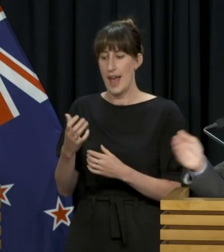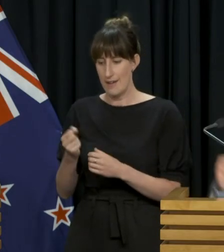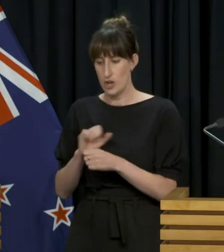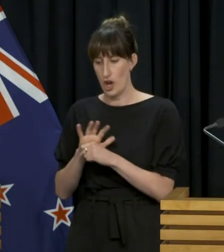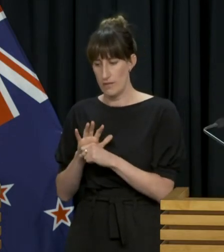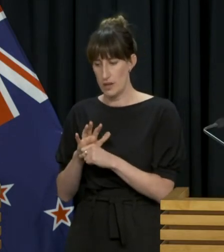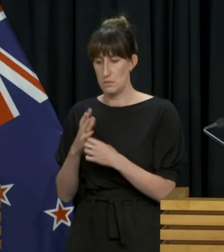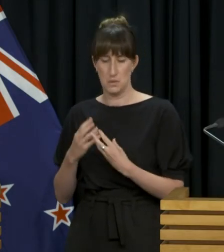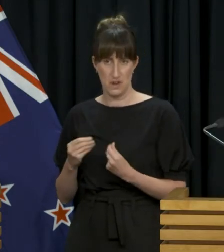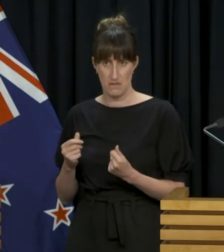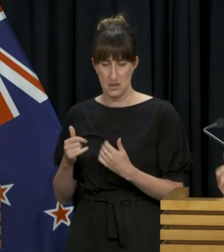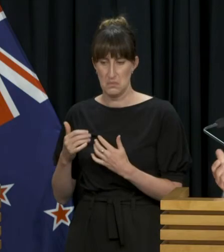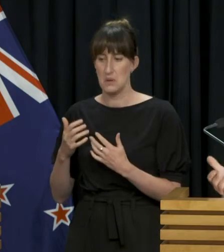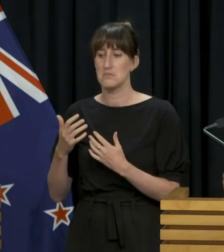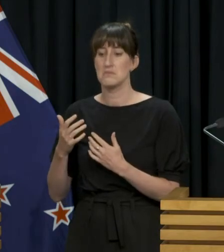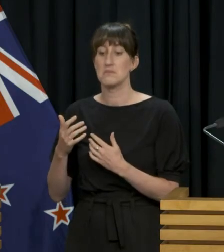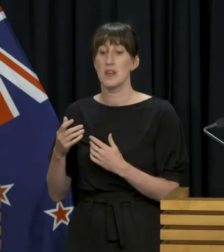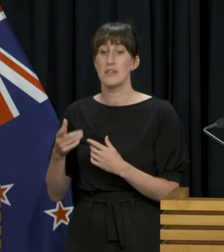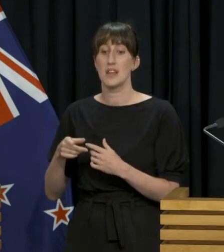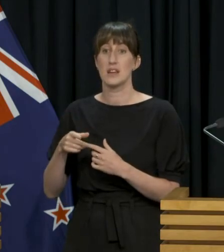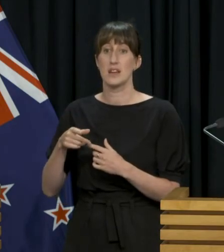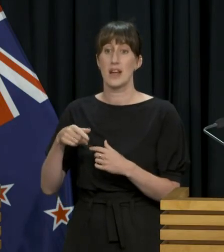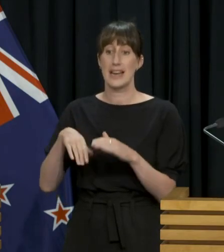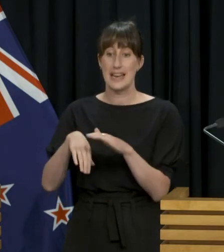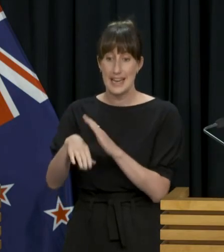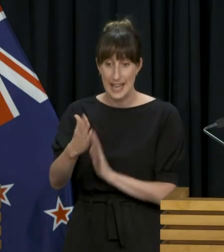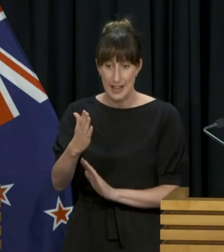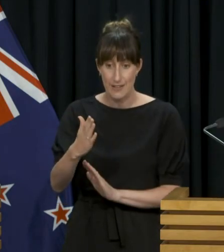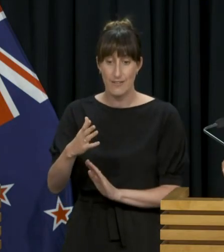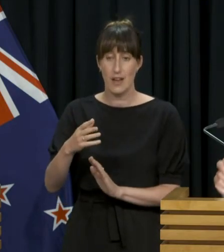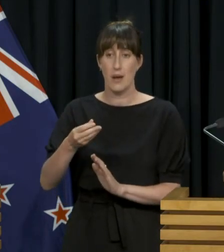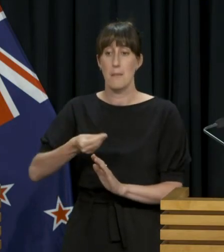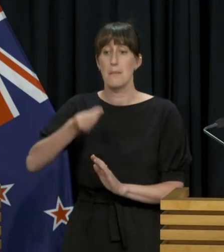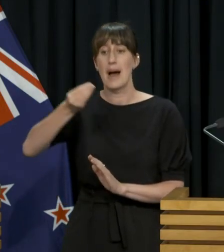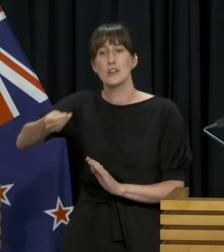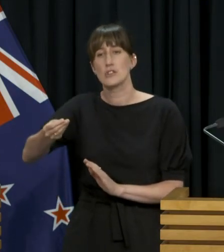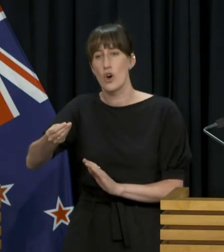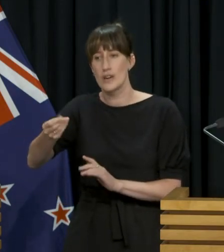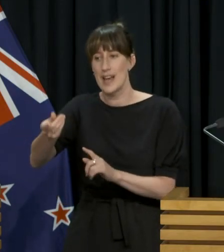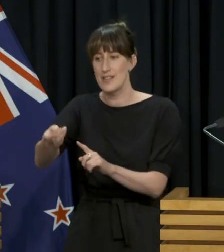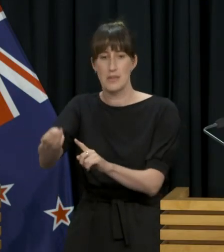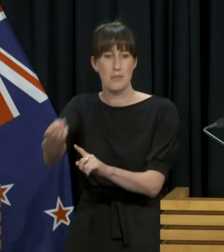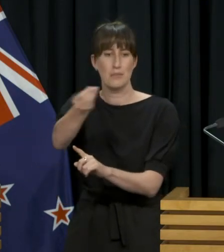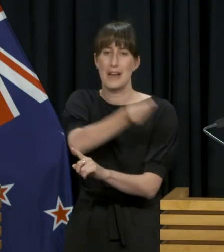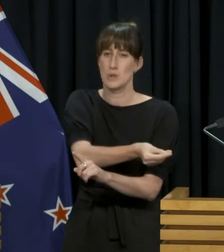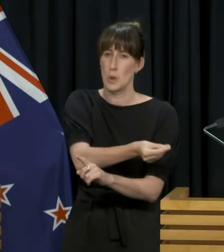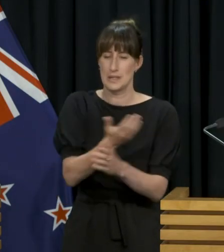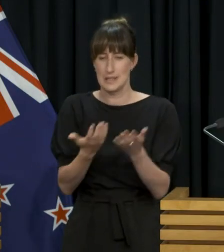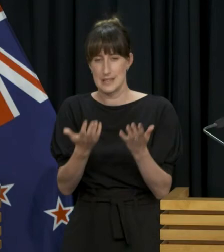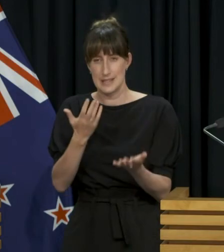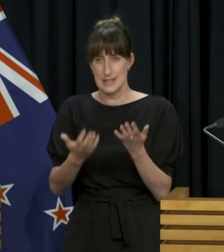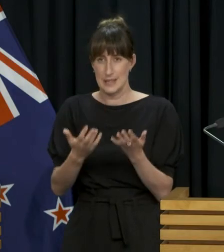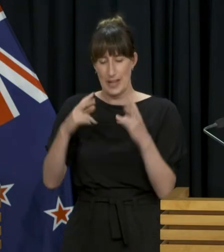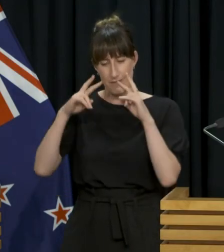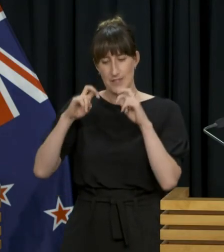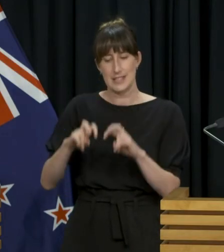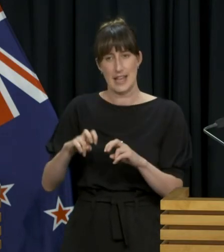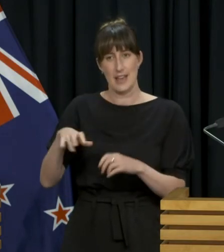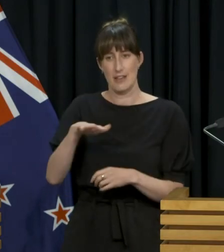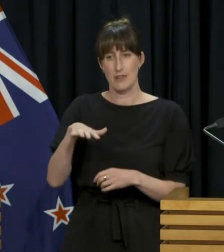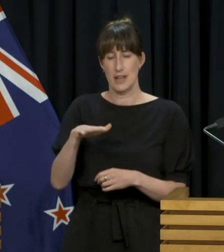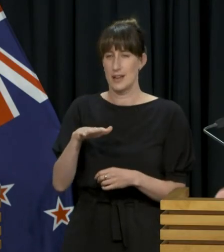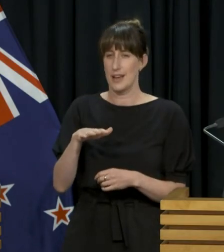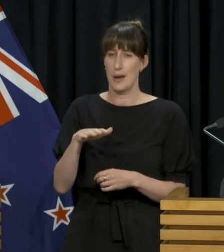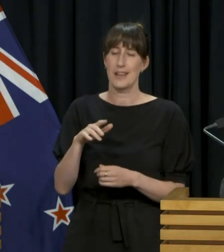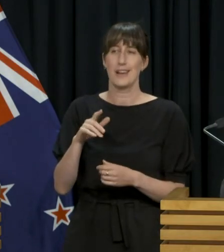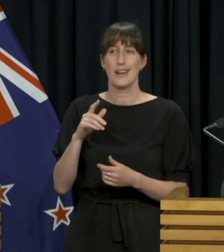to our cases that we found on the weekend. So that's why that's being investigated. Again, it seems